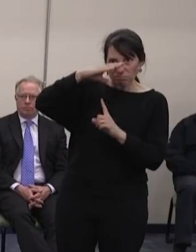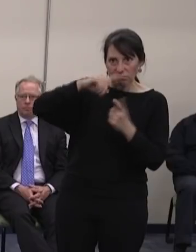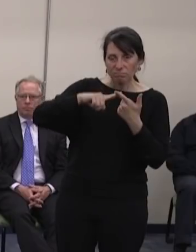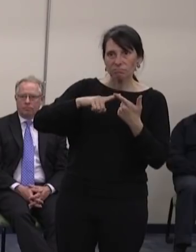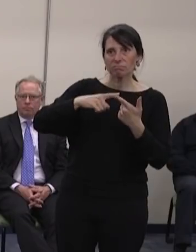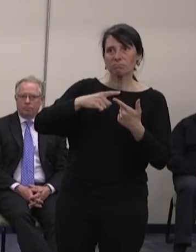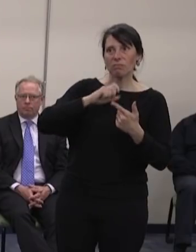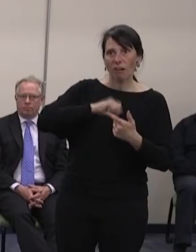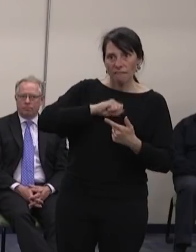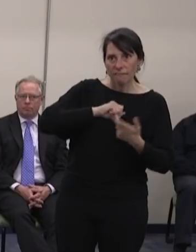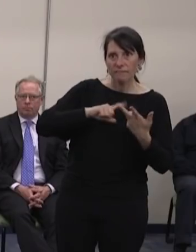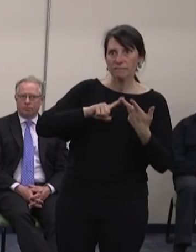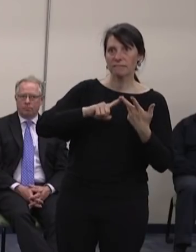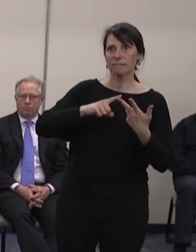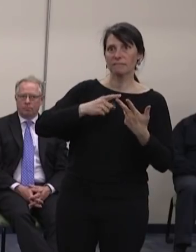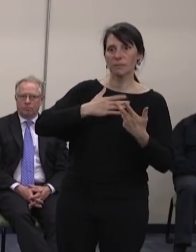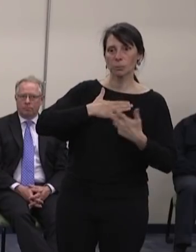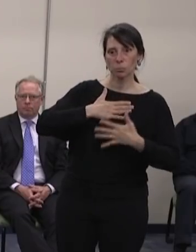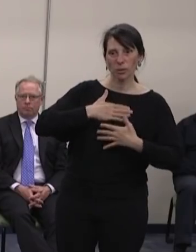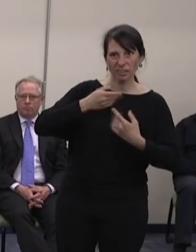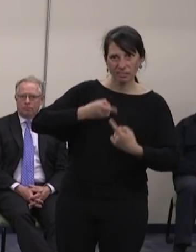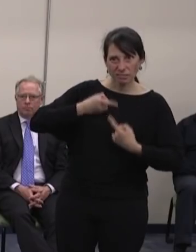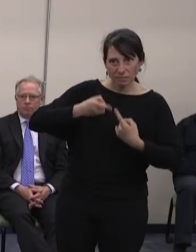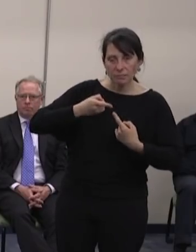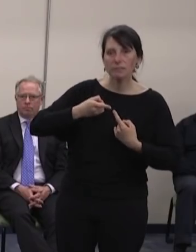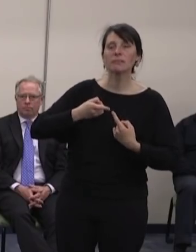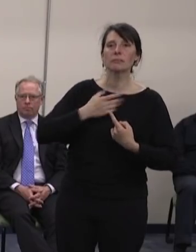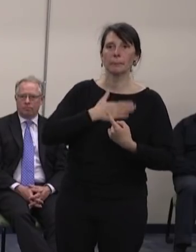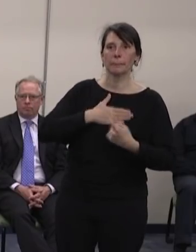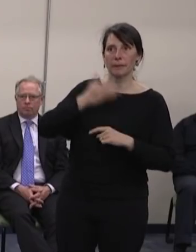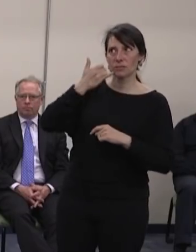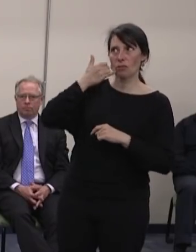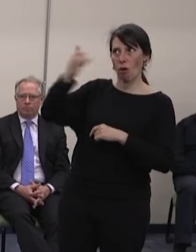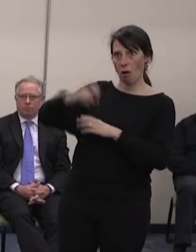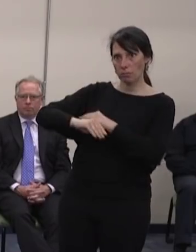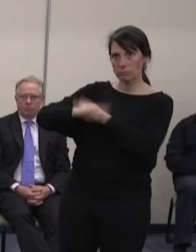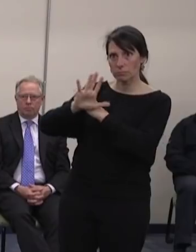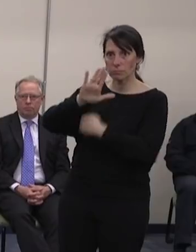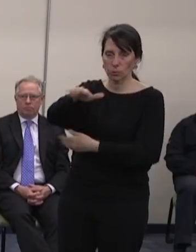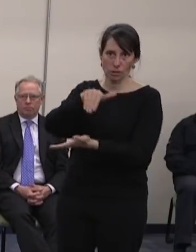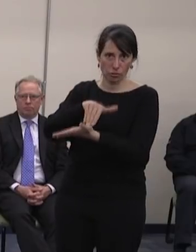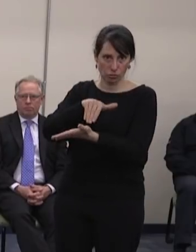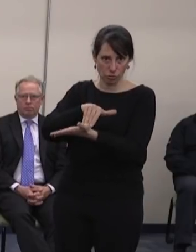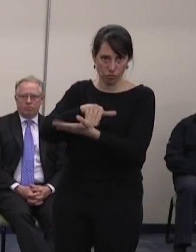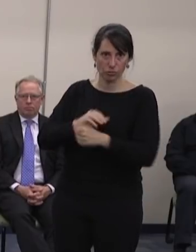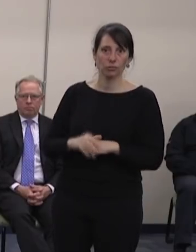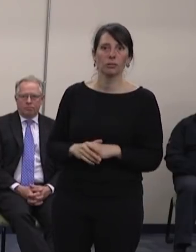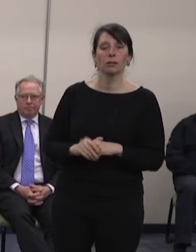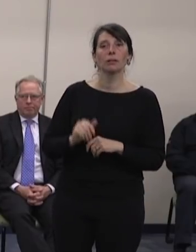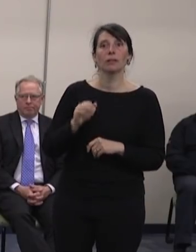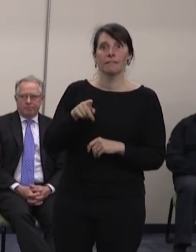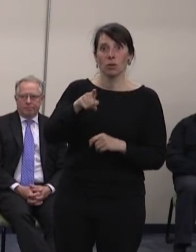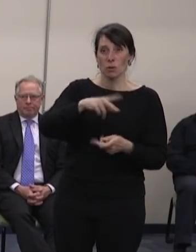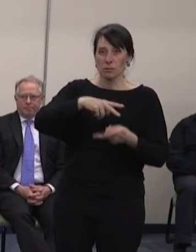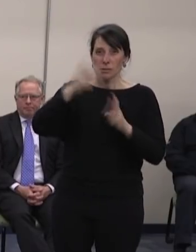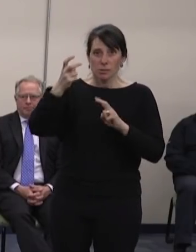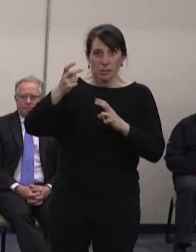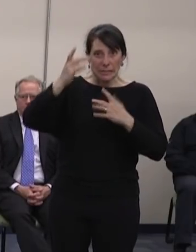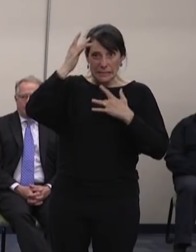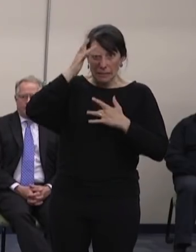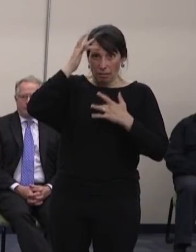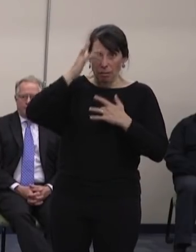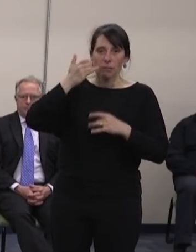your healthcare provider by phone. If you are critically ill, call 911 and tell